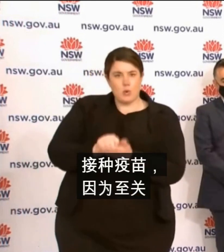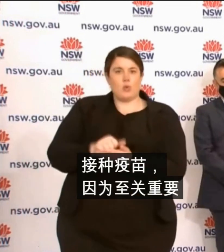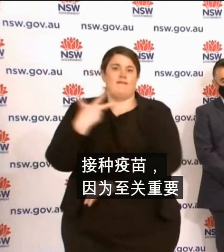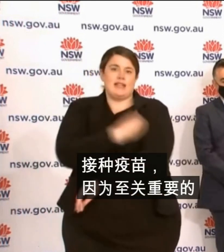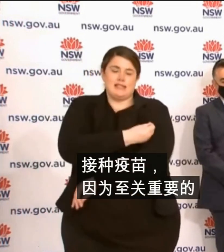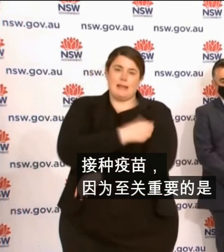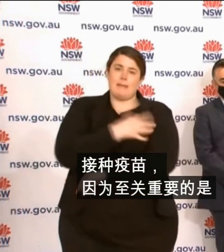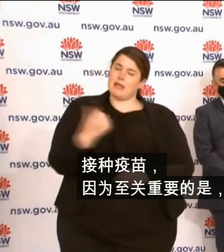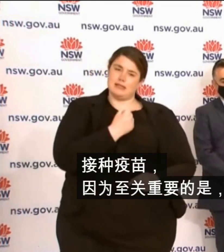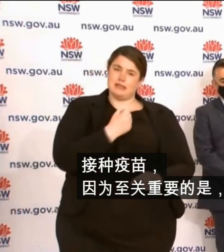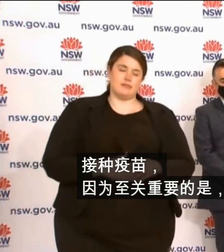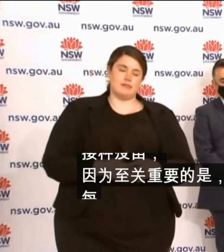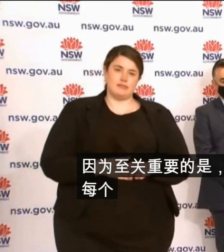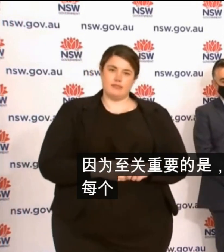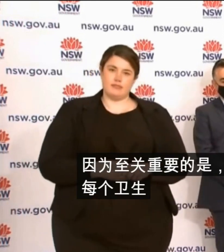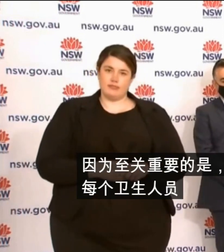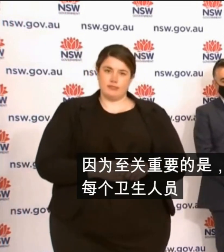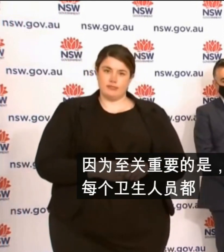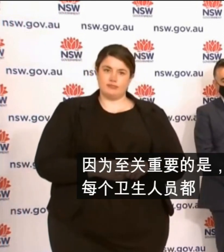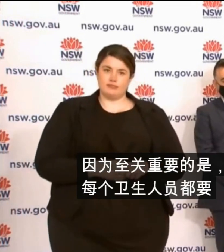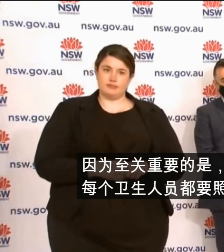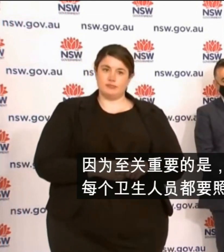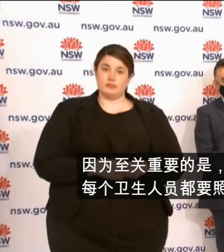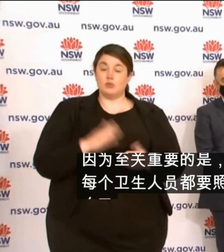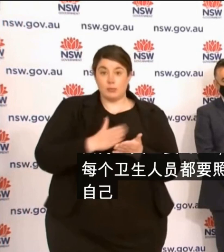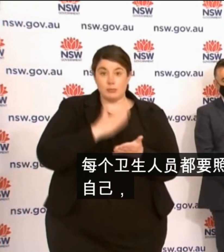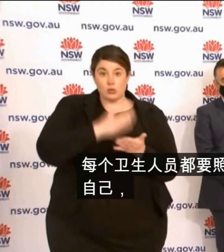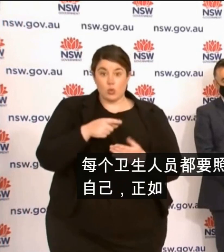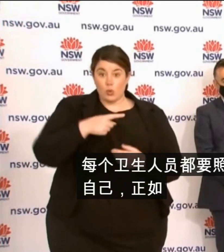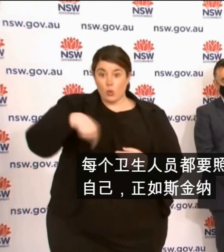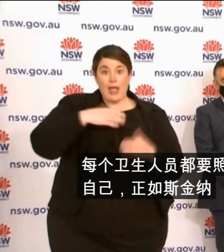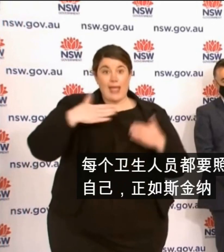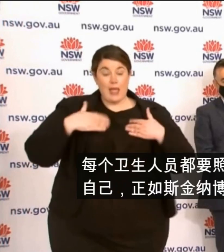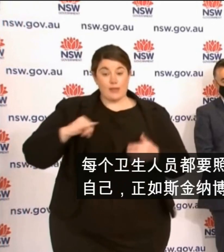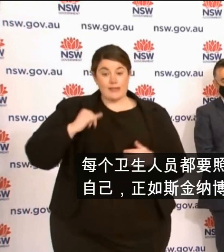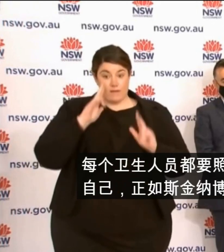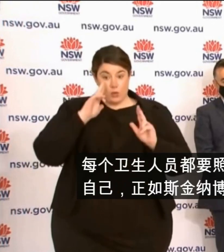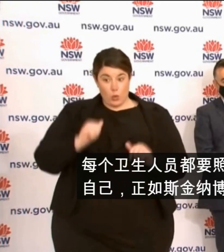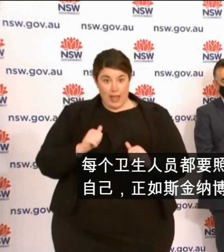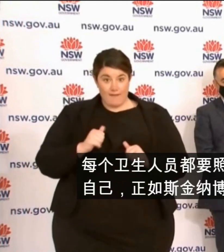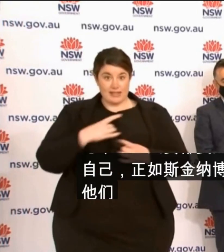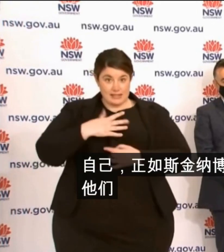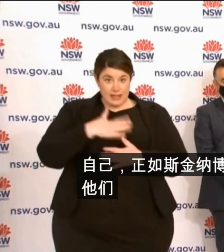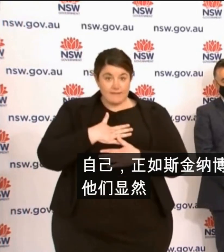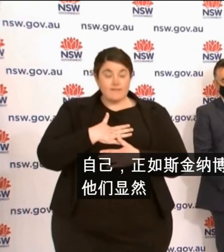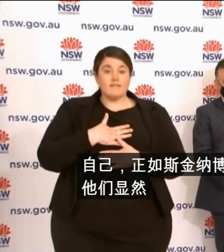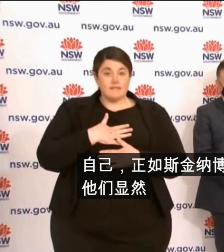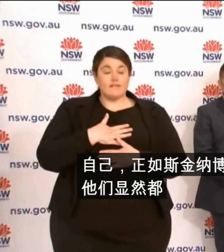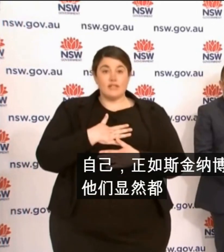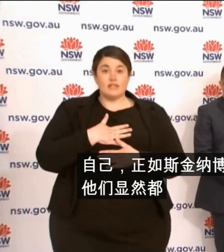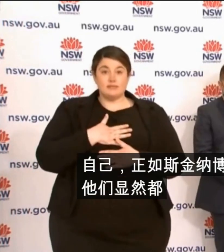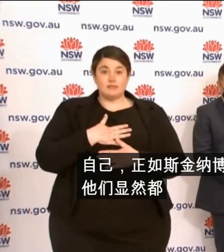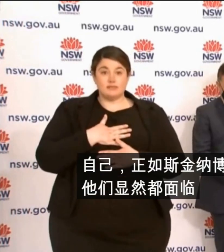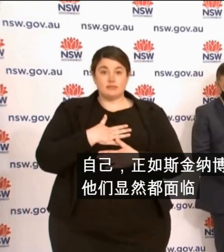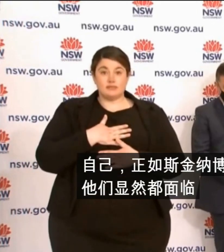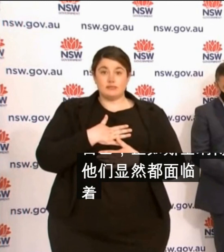it's absolutely critical that each one of the health staff look after themselves. As Dr Skinner said, they're all obviously exposed